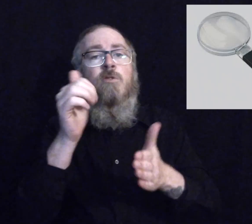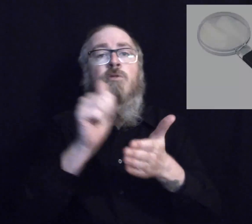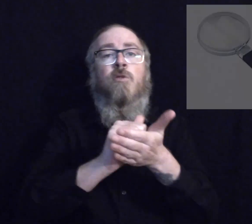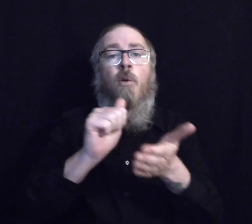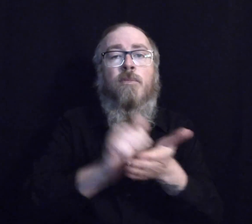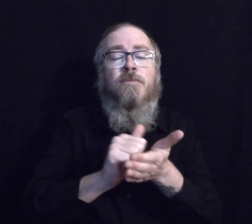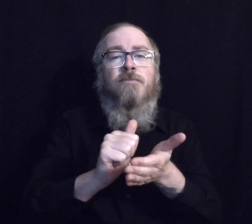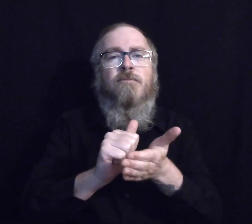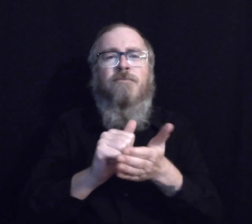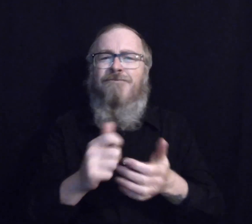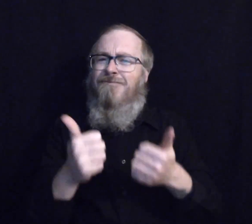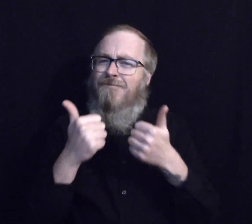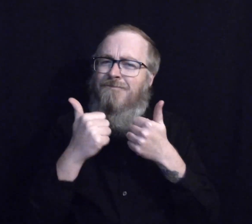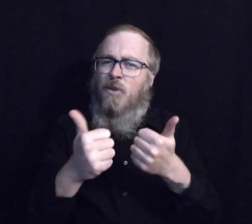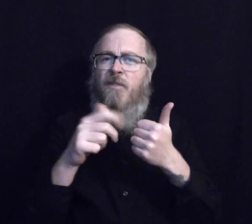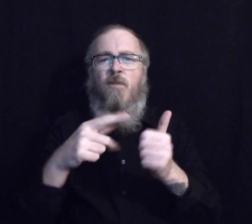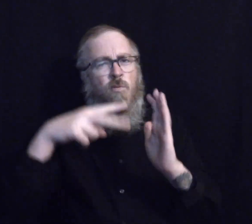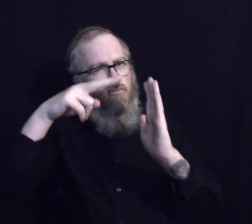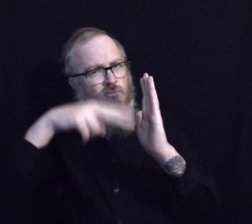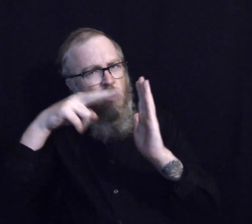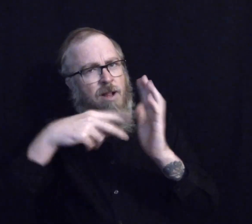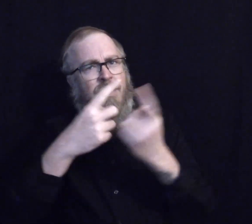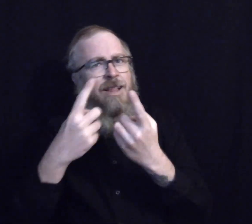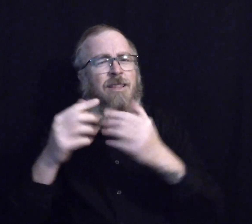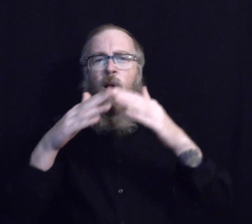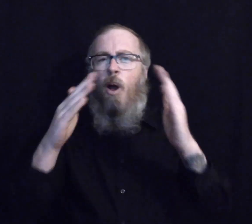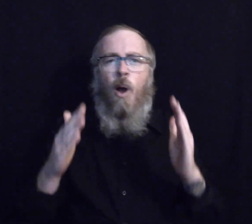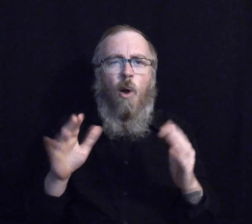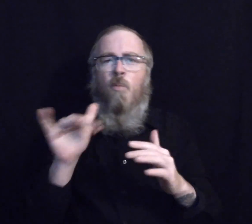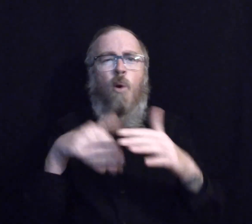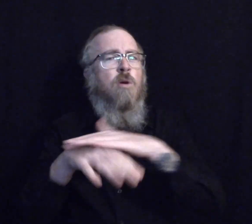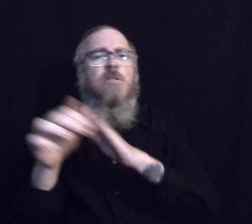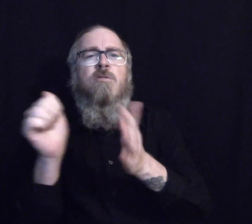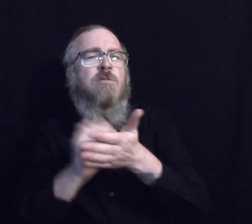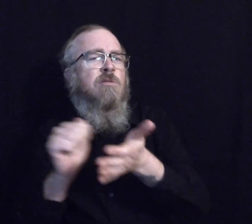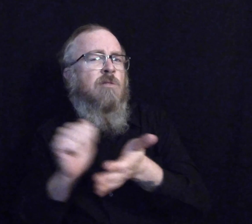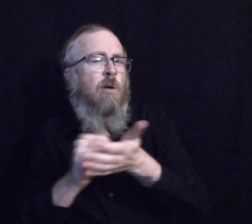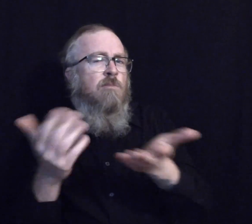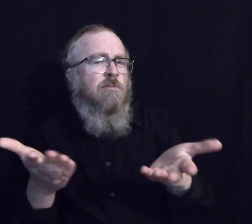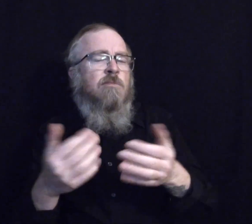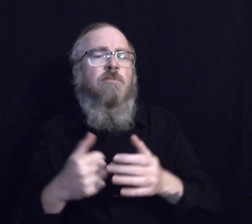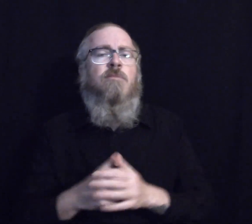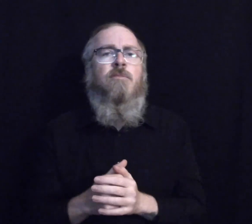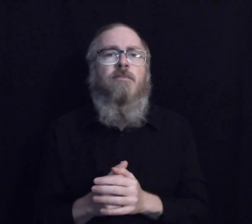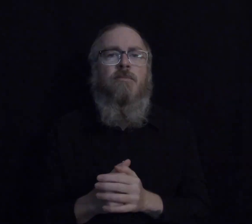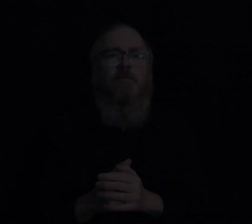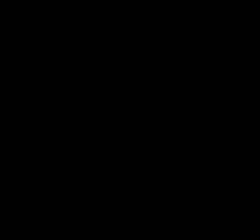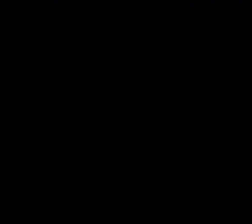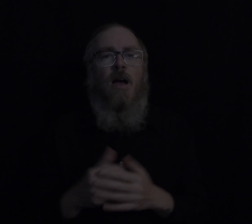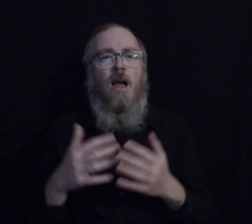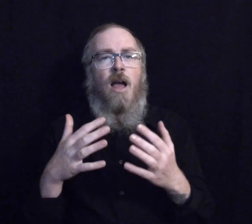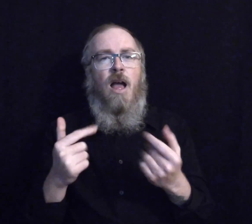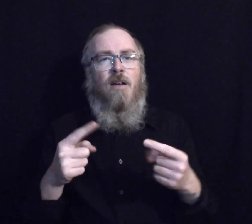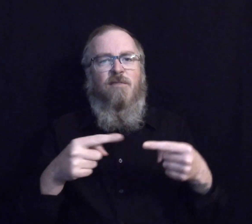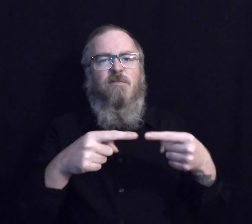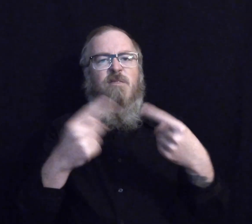shops. They're great to help people read things either while shopping or in the home, for example. There's a variety